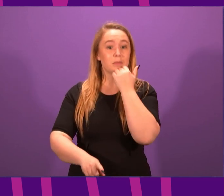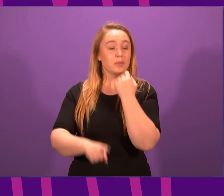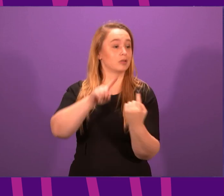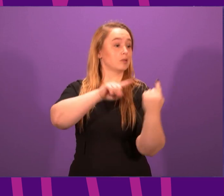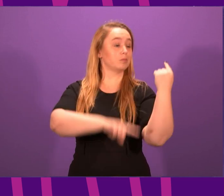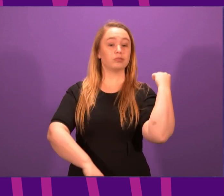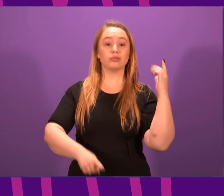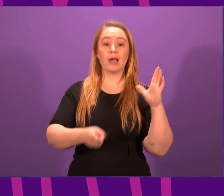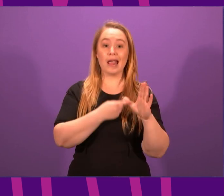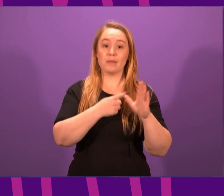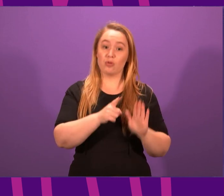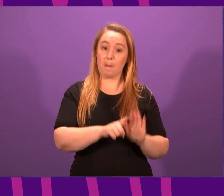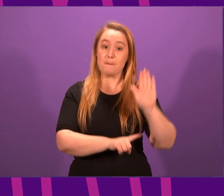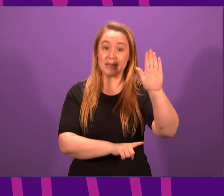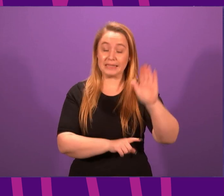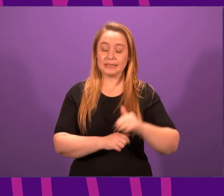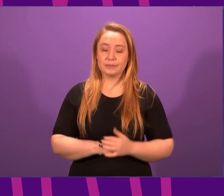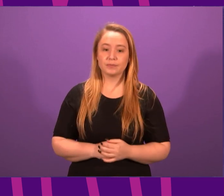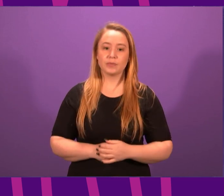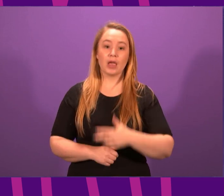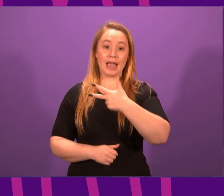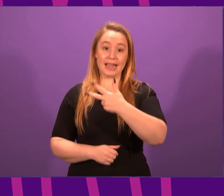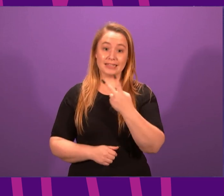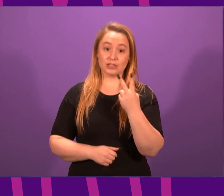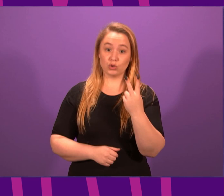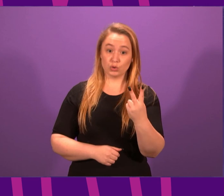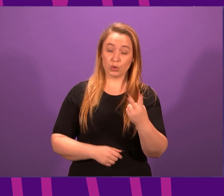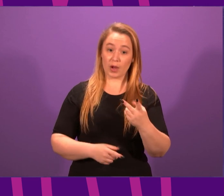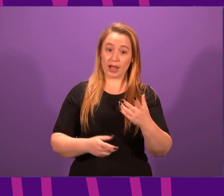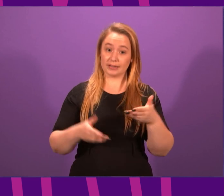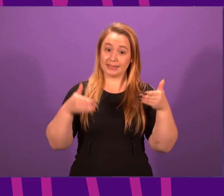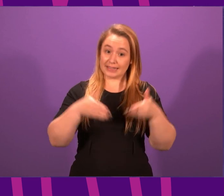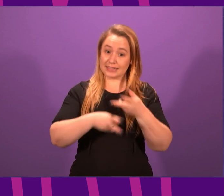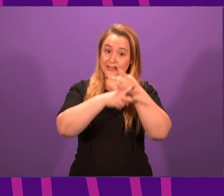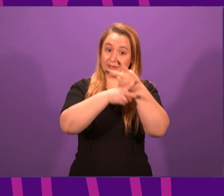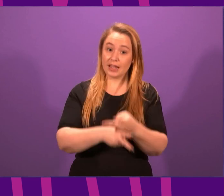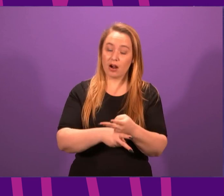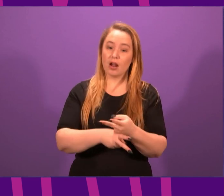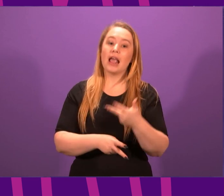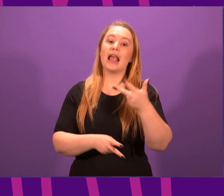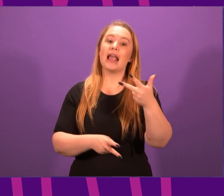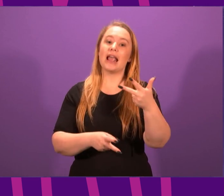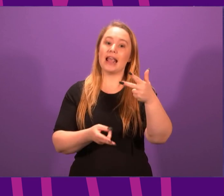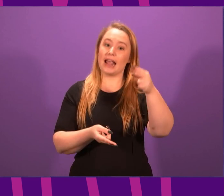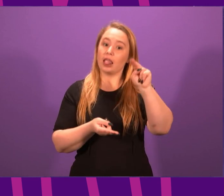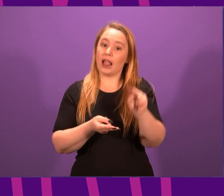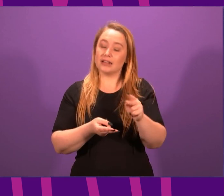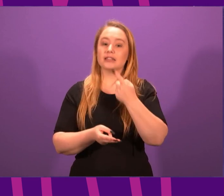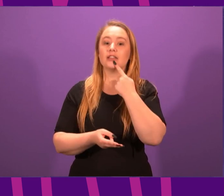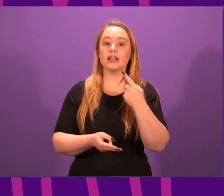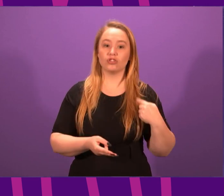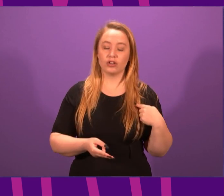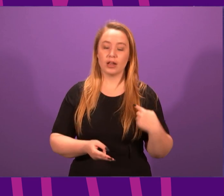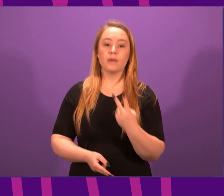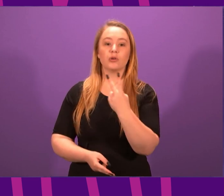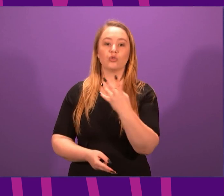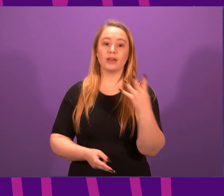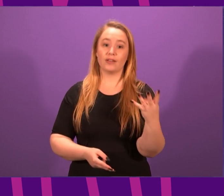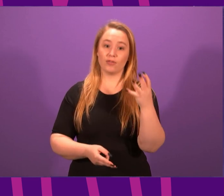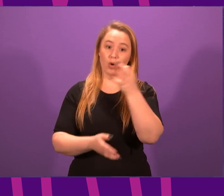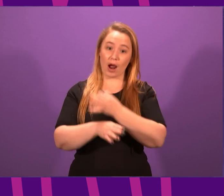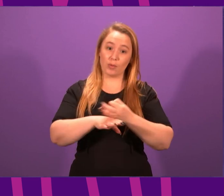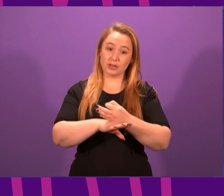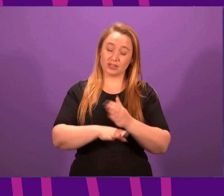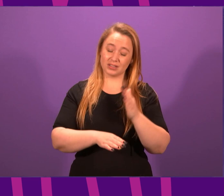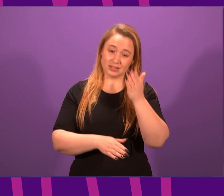April peak. 82 people are in intensive care, which is 8 fewer than yesterday. And in the past 24 hours, I'm sorry to report